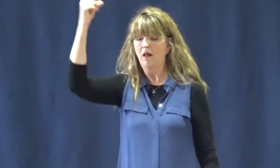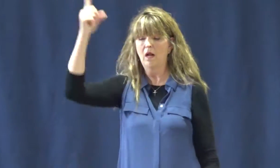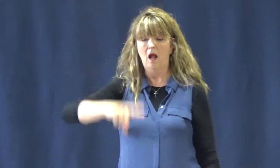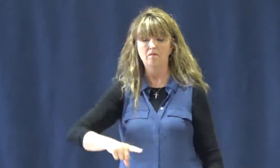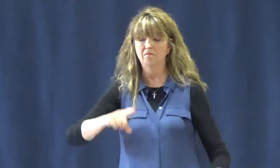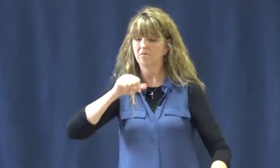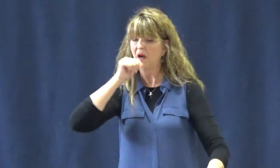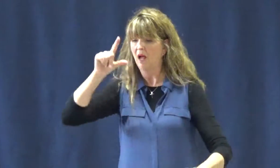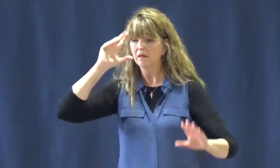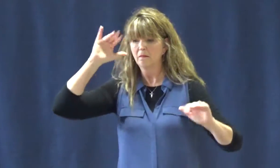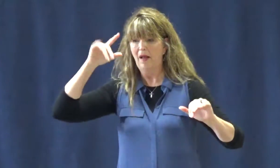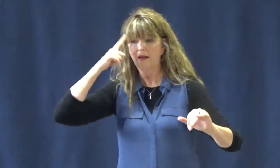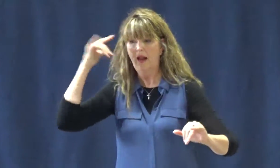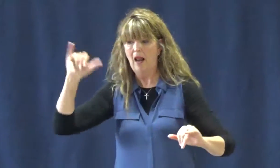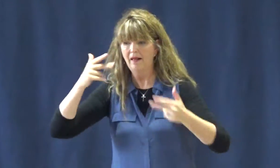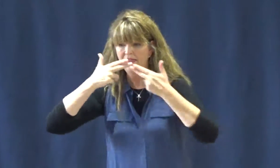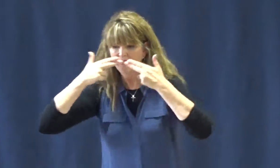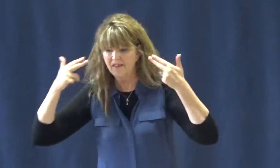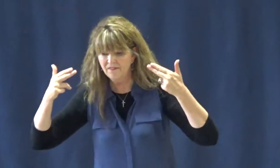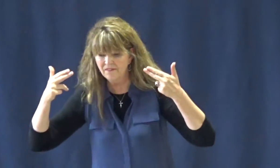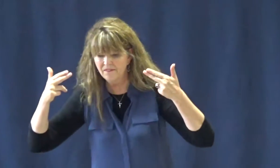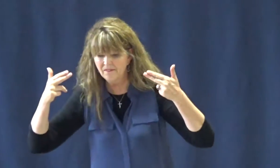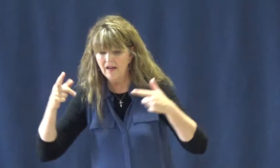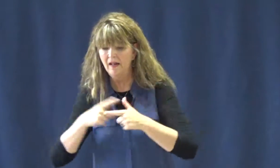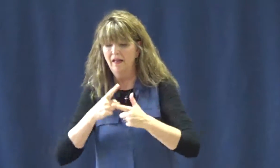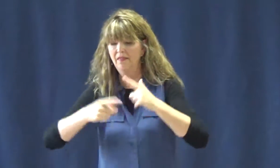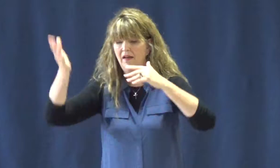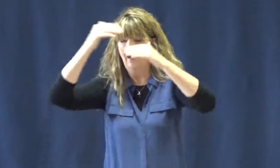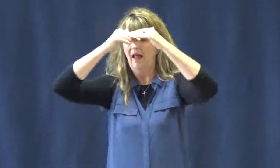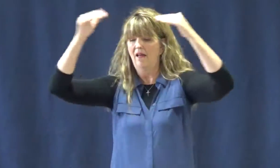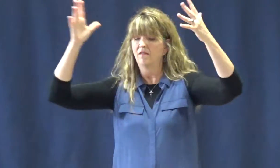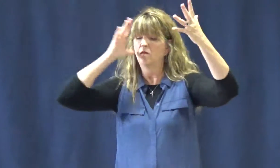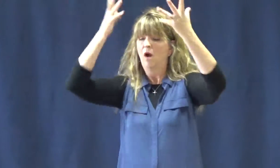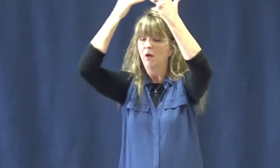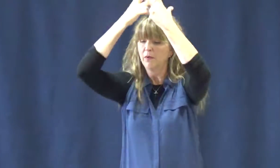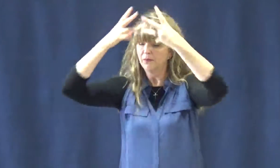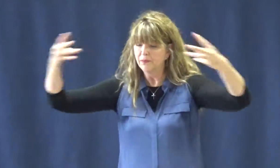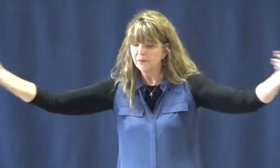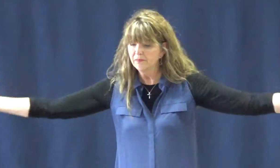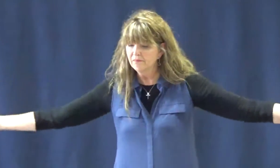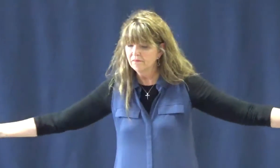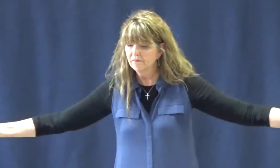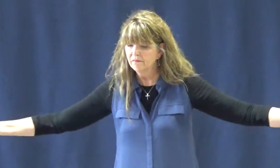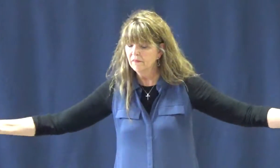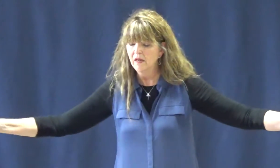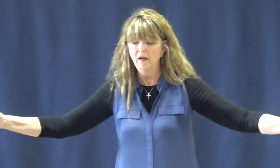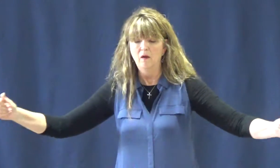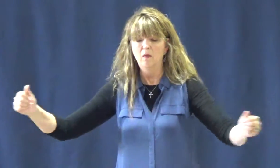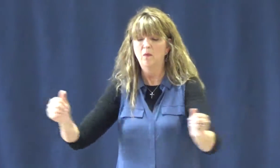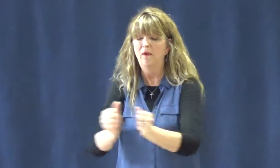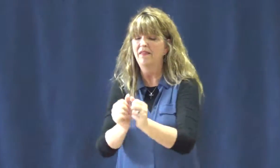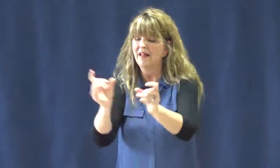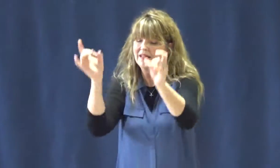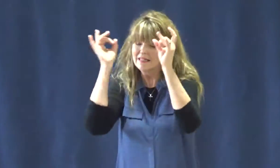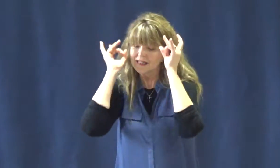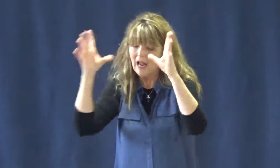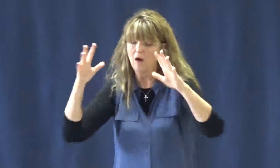repent. But the day of the Lord will come unexpectedly as a thief, and the heavens will pass